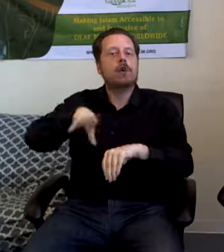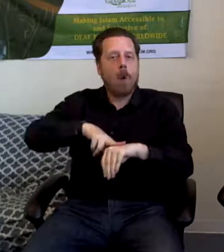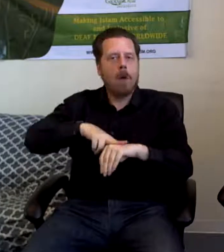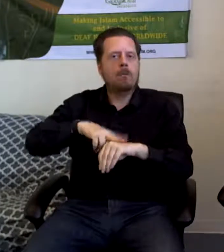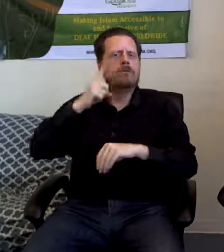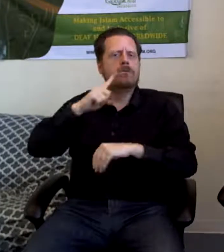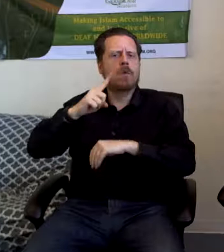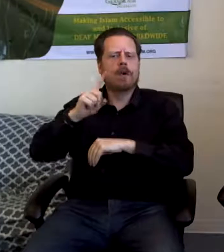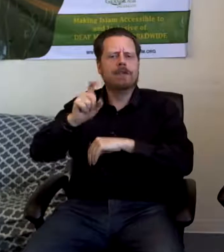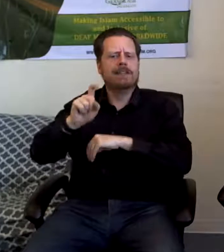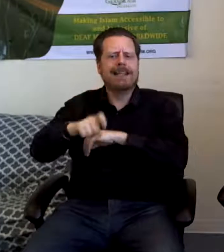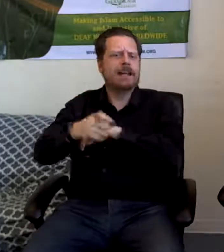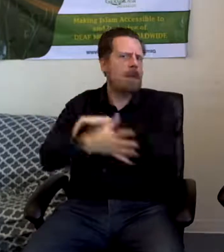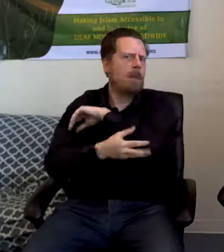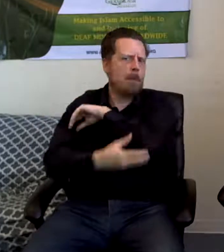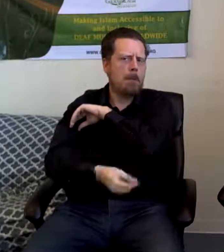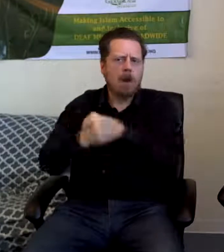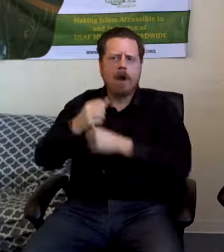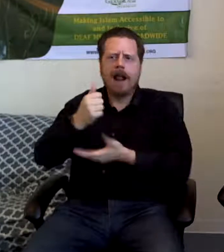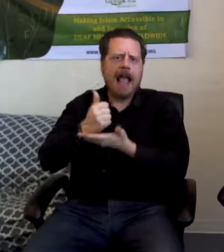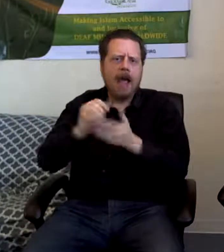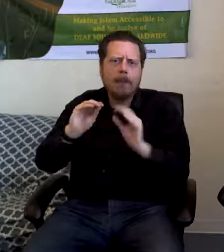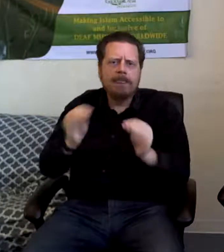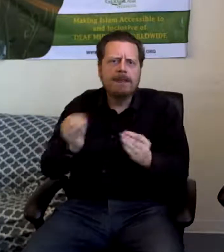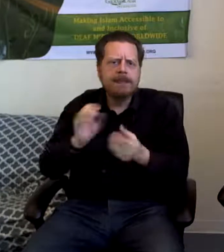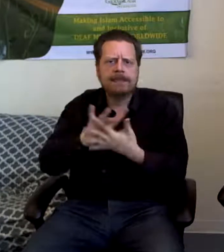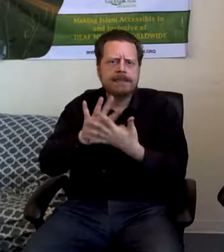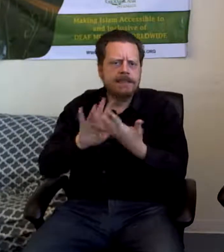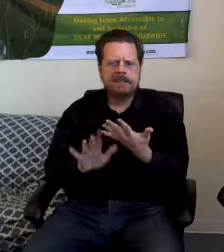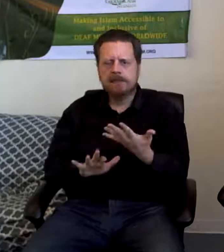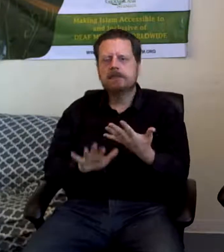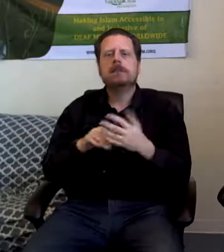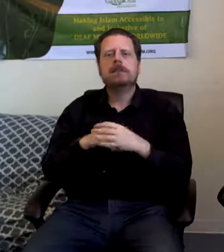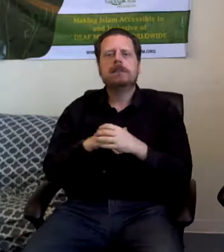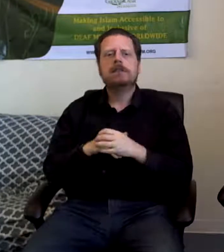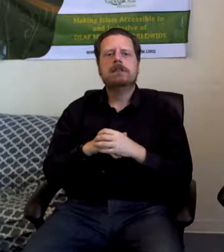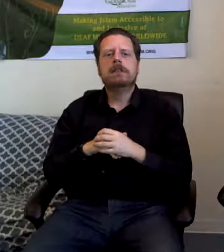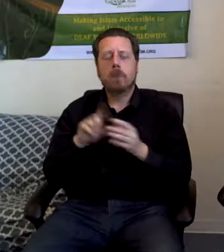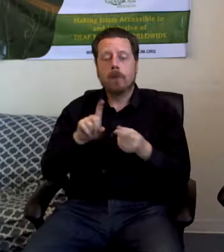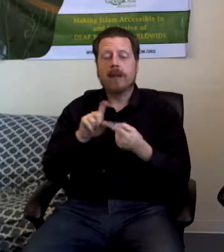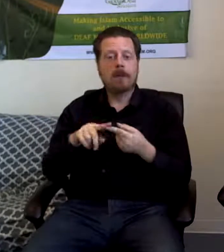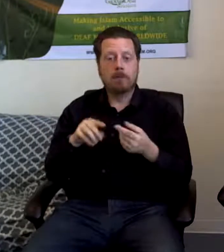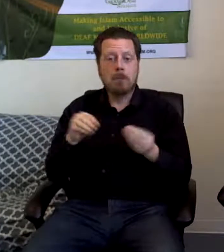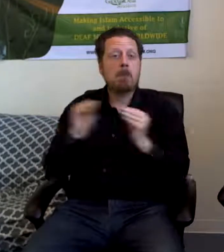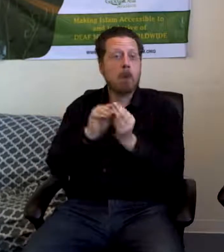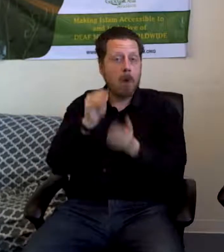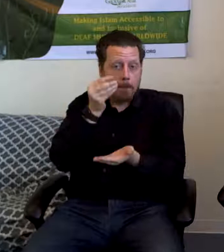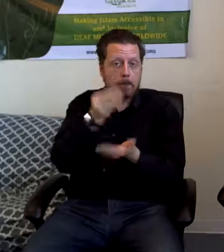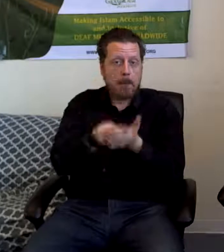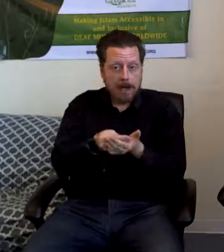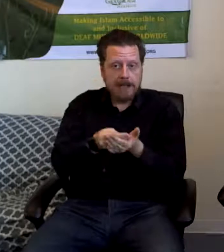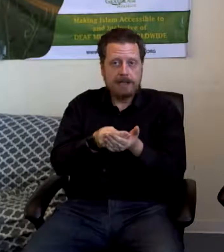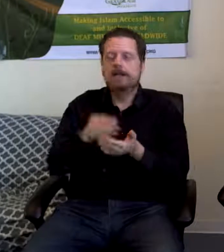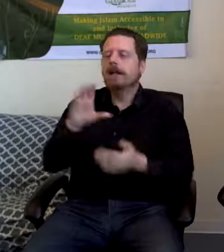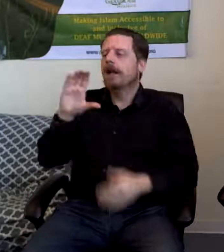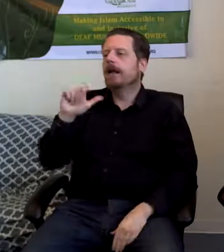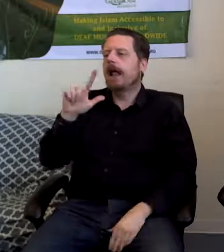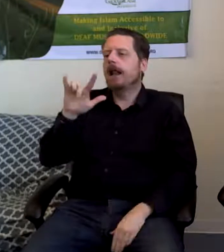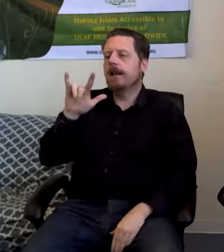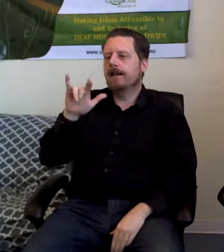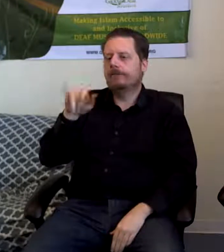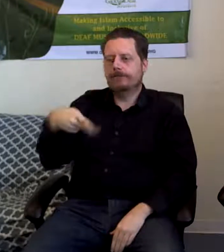poor and the helpless and so on and so forth, the caliph